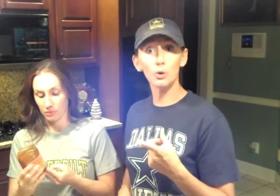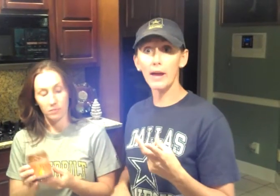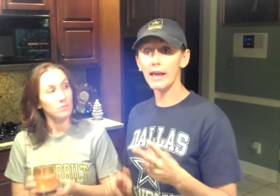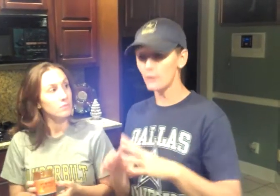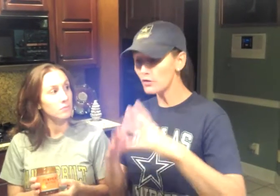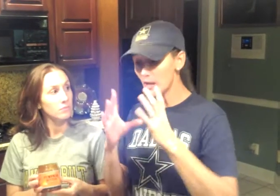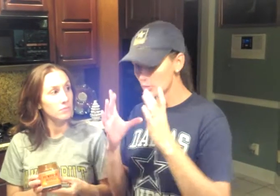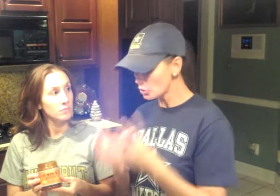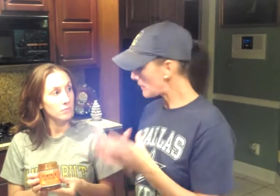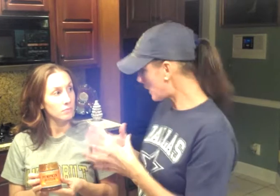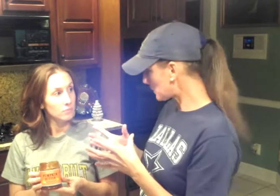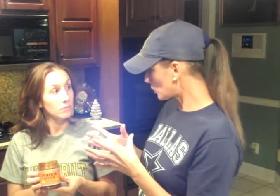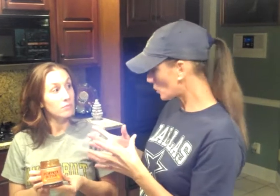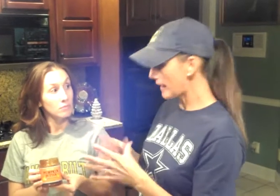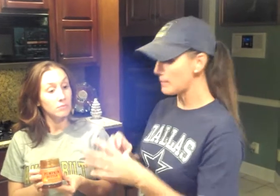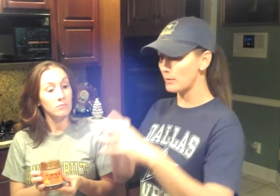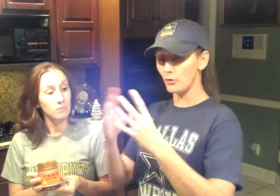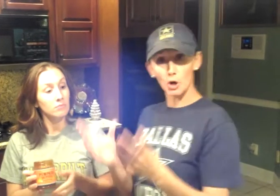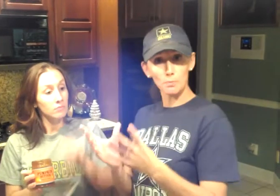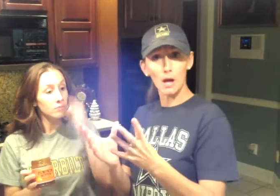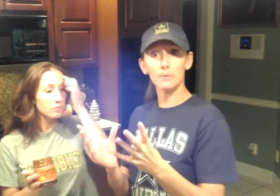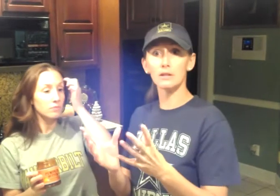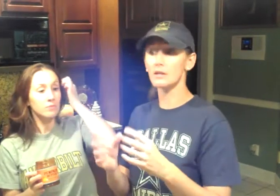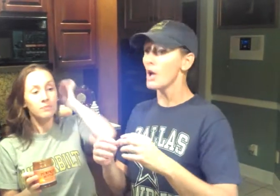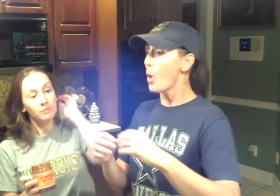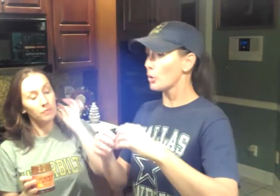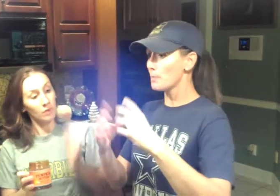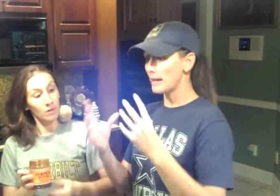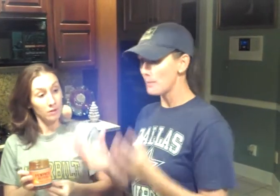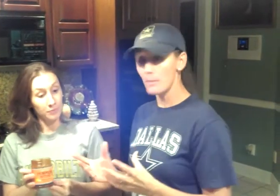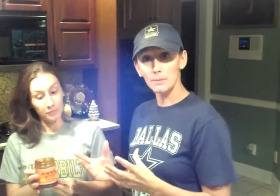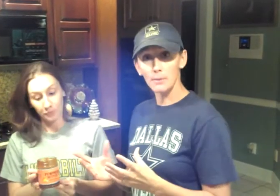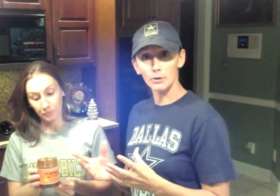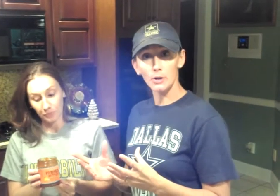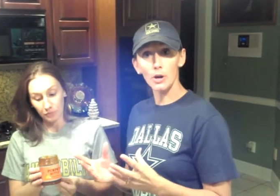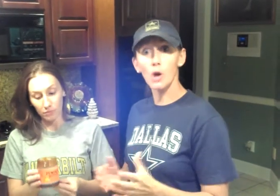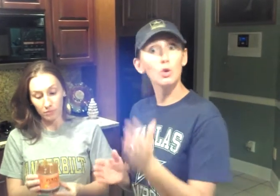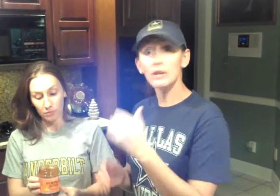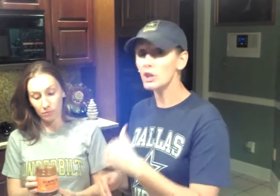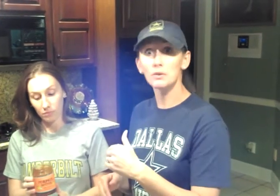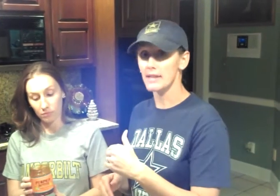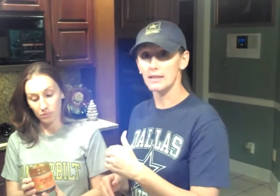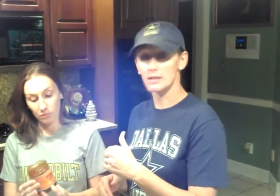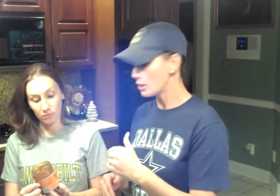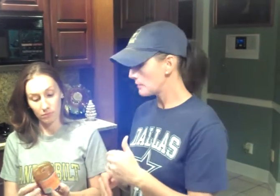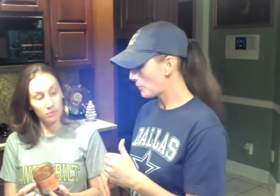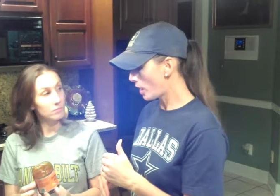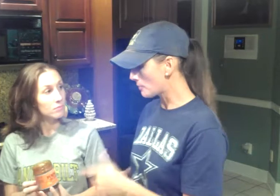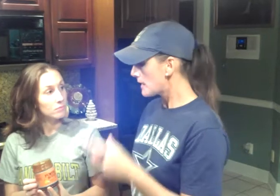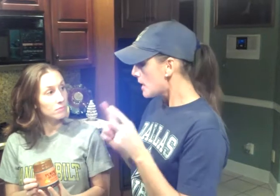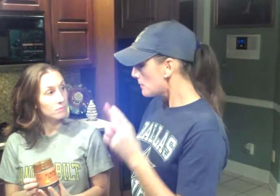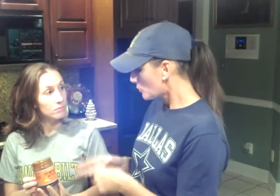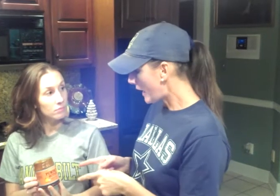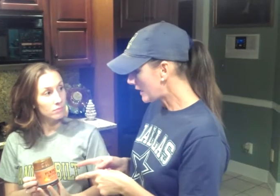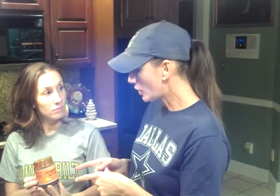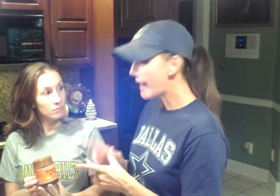puree. If you just got straight pumpkin puree, maybe you've grown pumpkins or you're making pumpkin butter on your own, you can use that. That's not going to be a problem. But right here, I